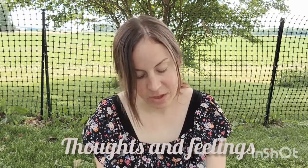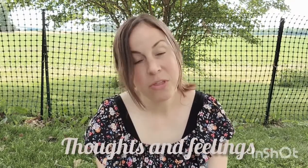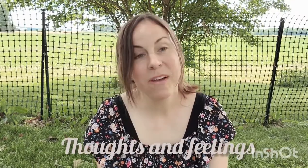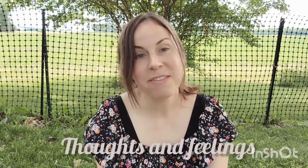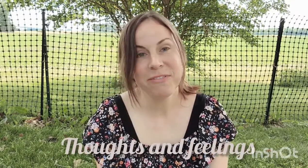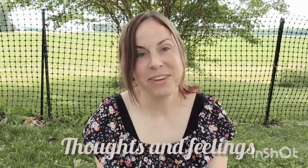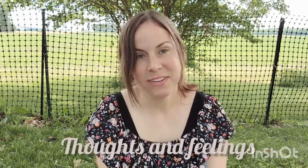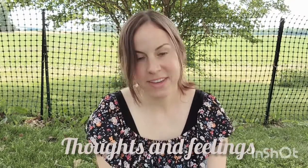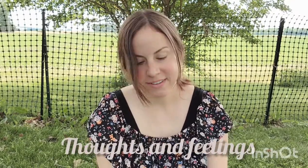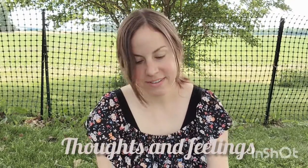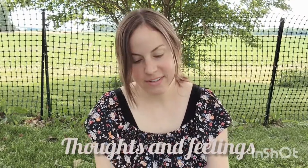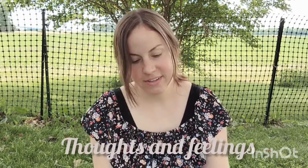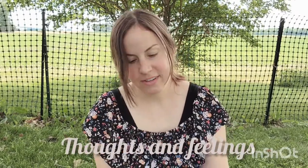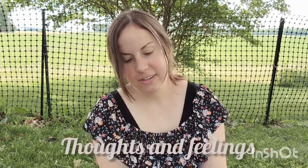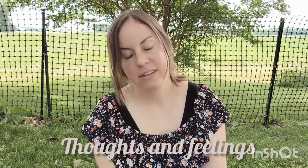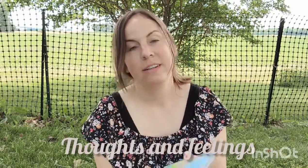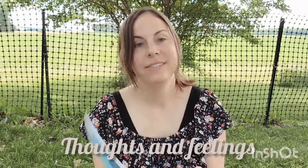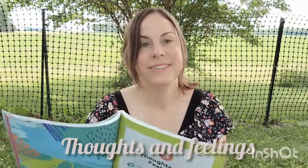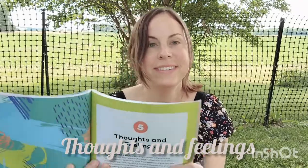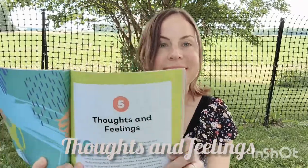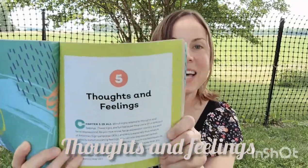Thoughts and feelings. Section